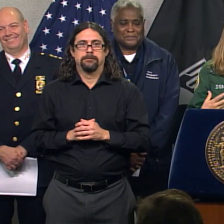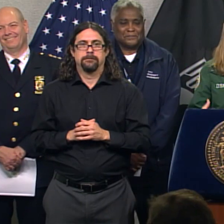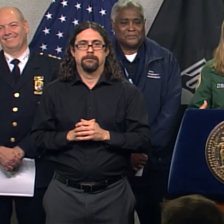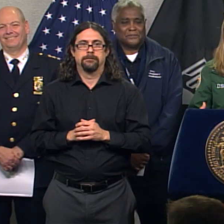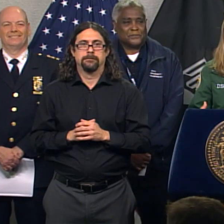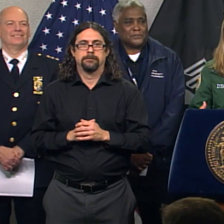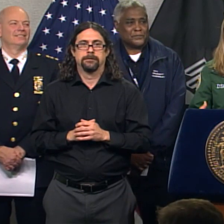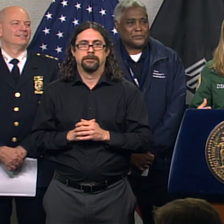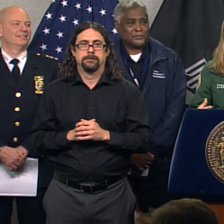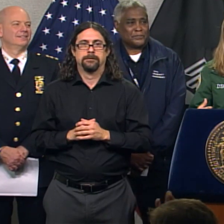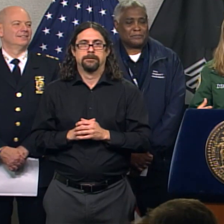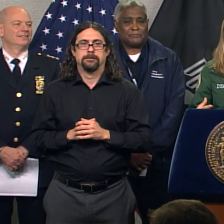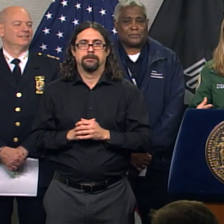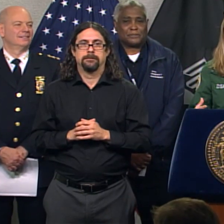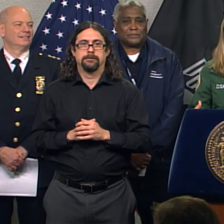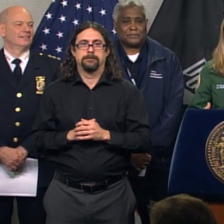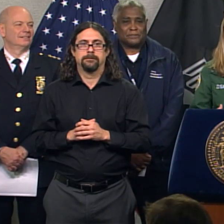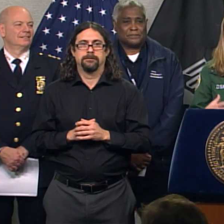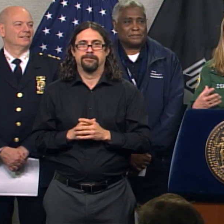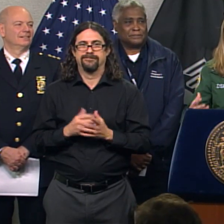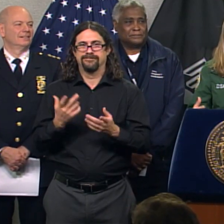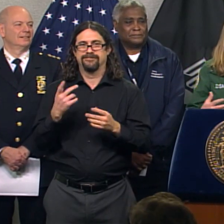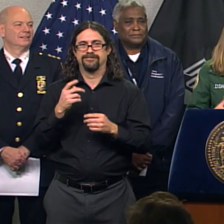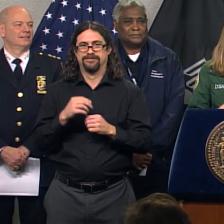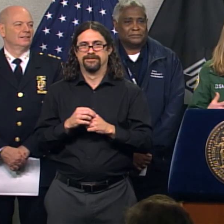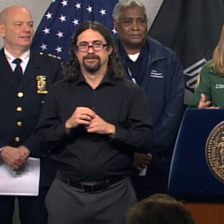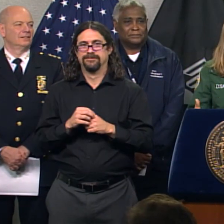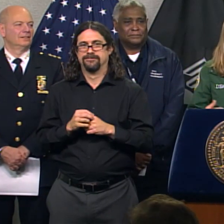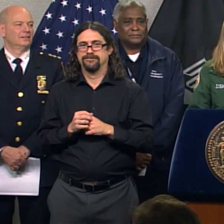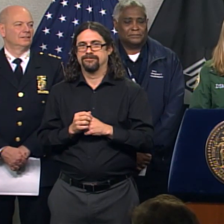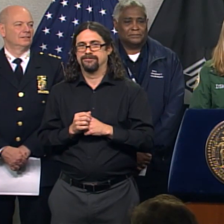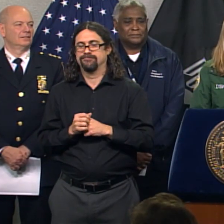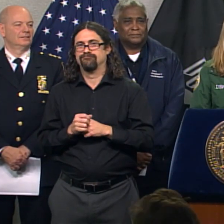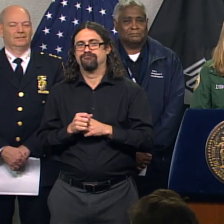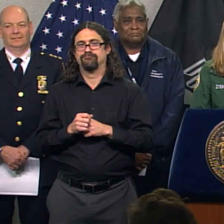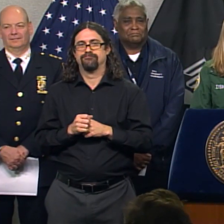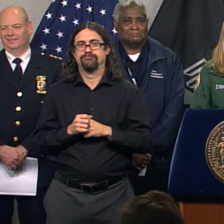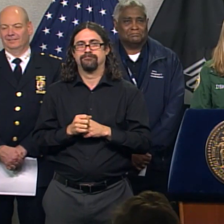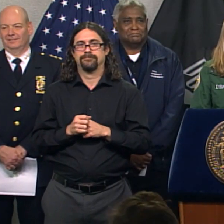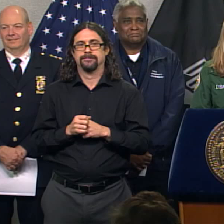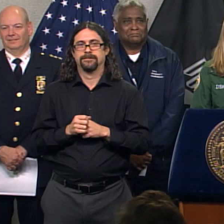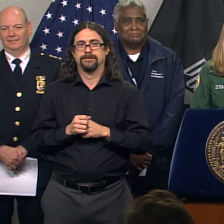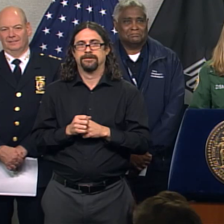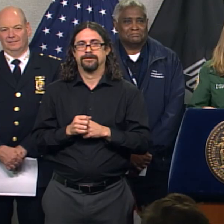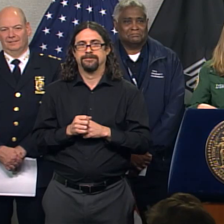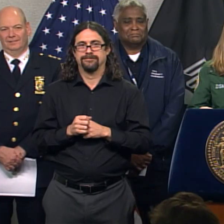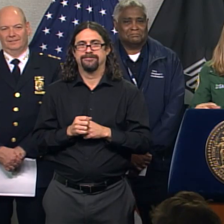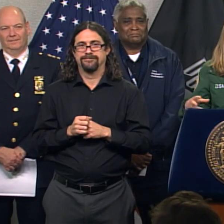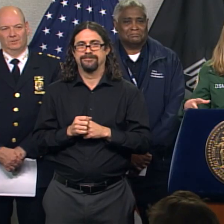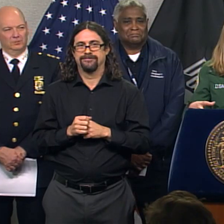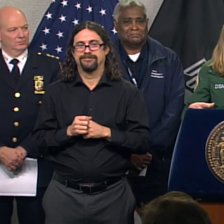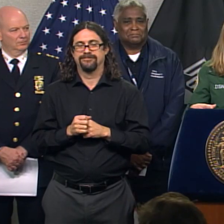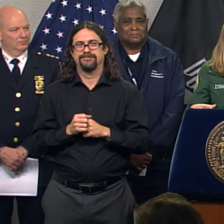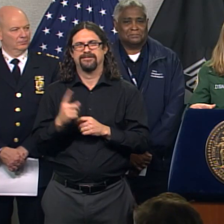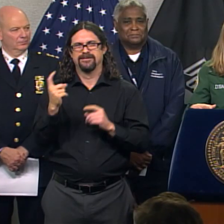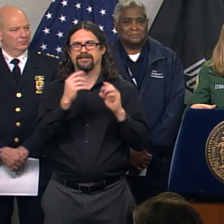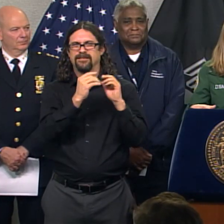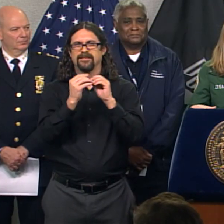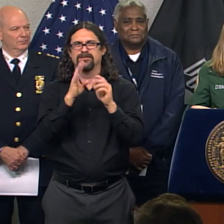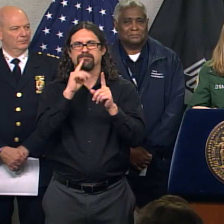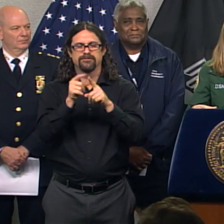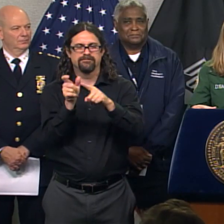A bobcat is what it is. So it's like Kleenex and tissues, but it looks like a bobcat. So it's a tiny, tiny